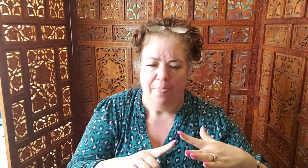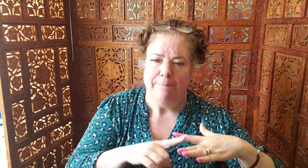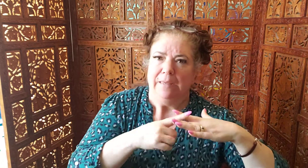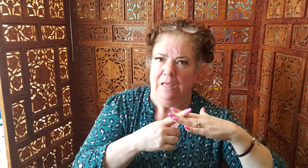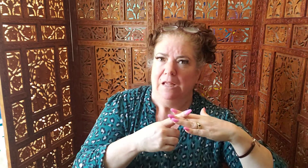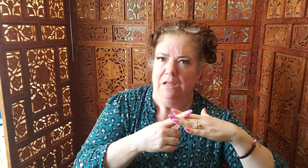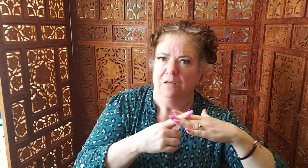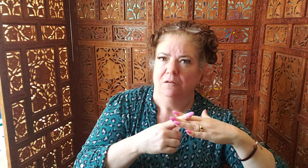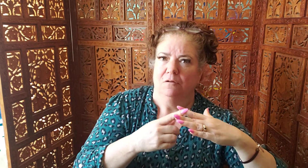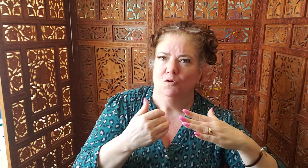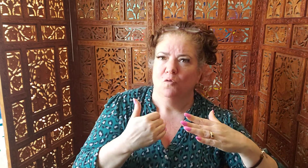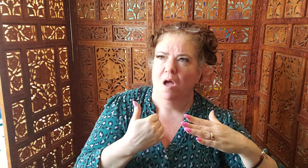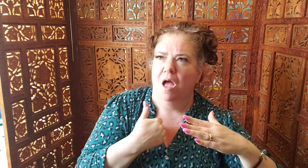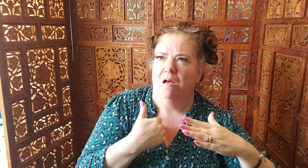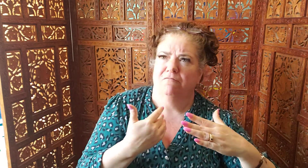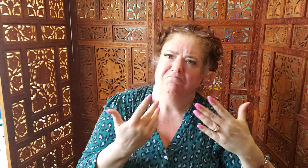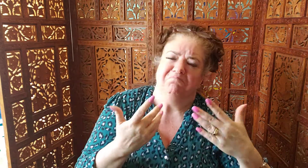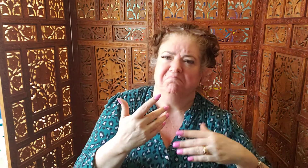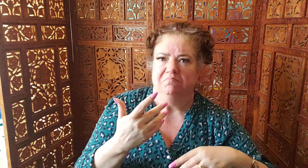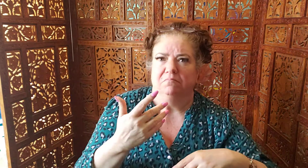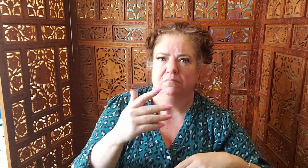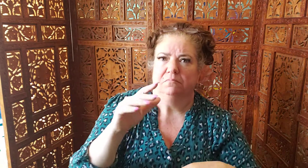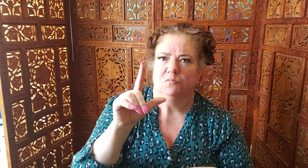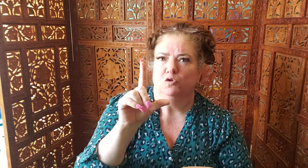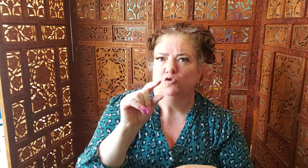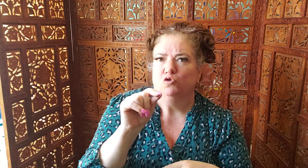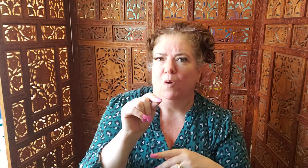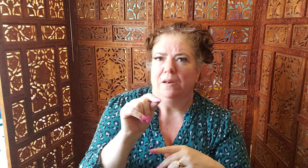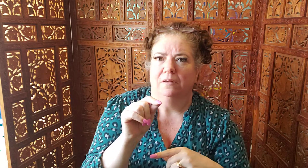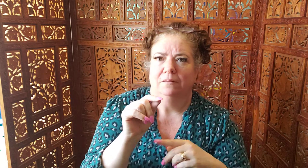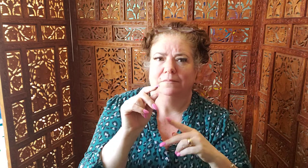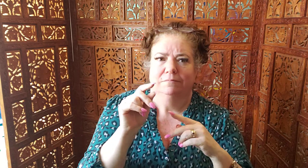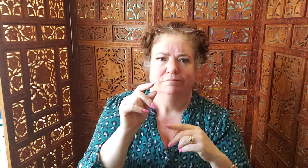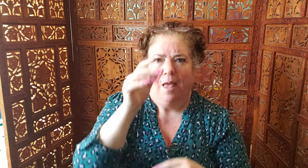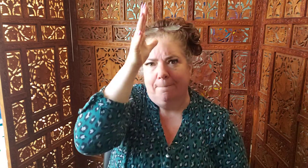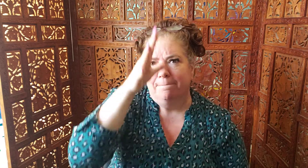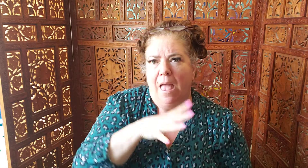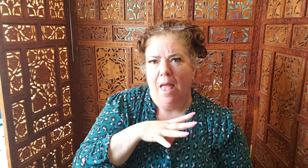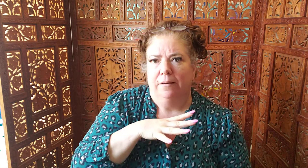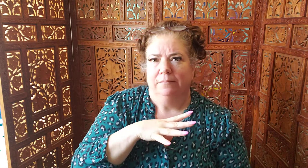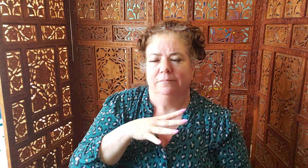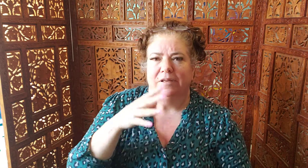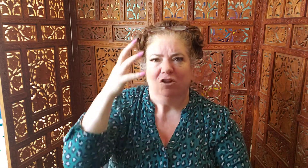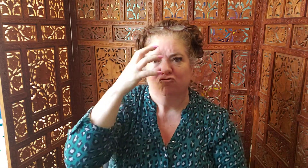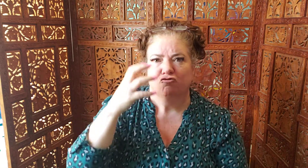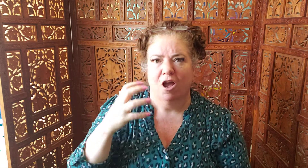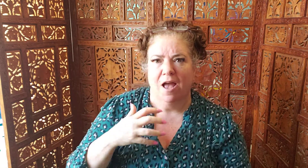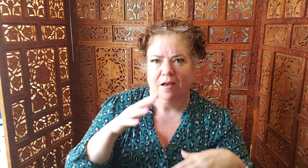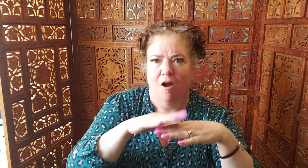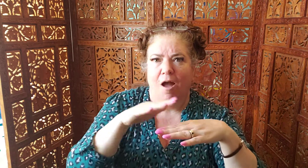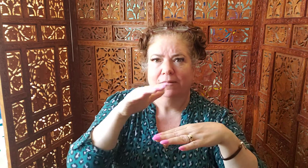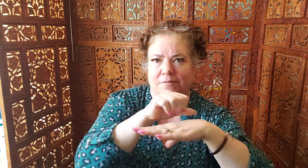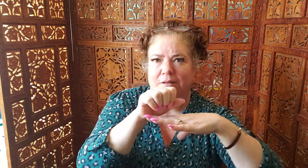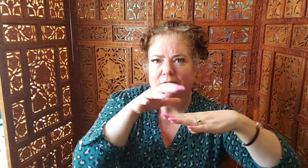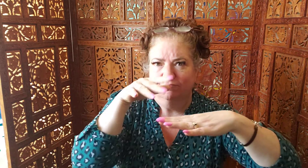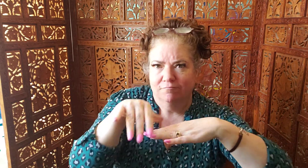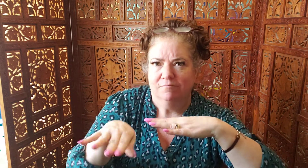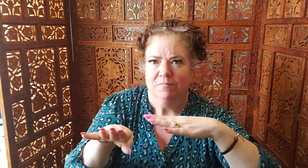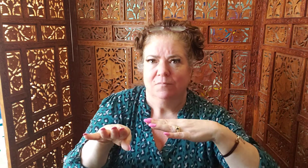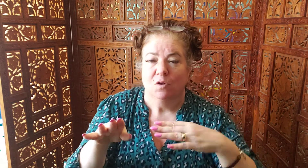stage, the men who'd been dragged to see it by their wives covered their faces. But by the end of the show, they